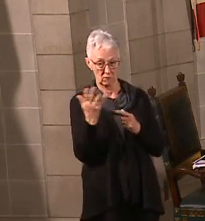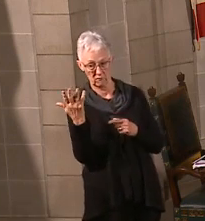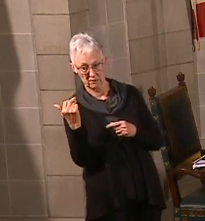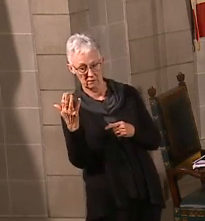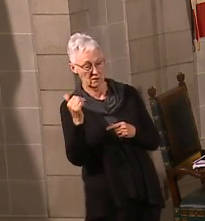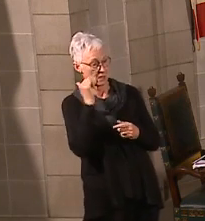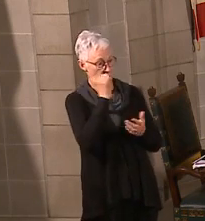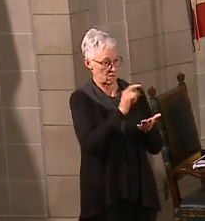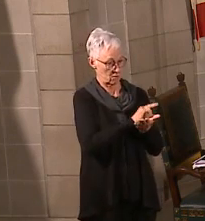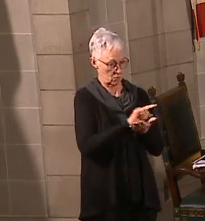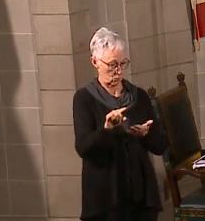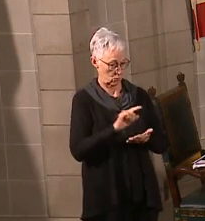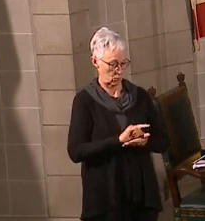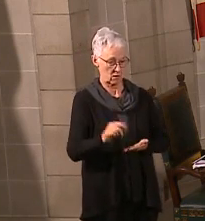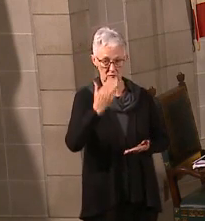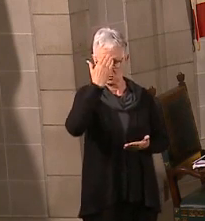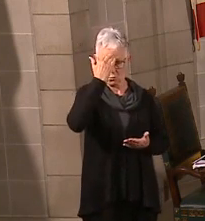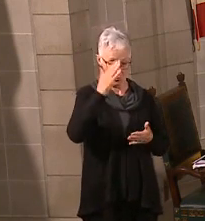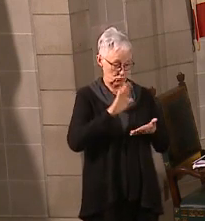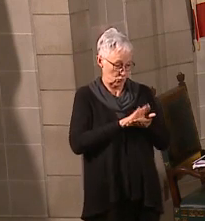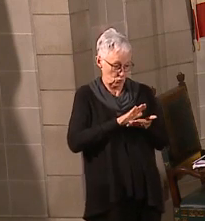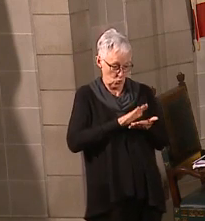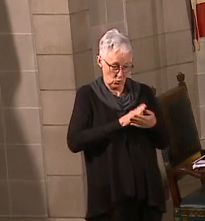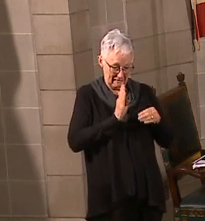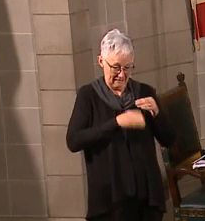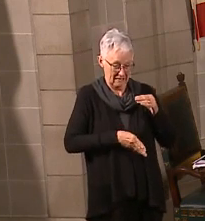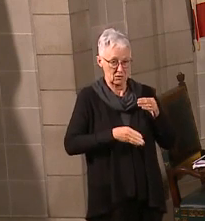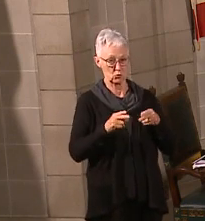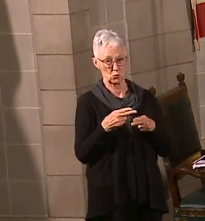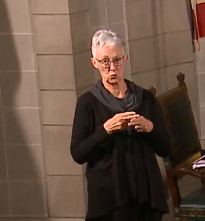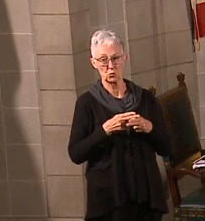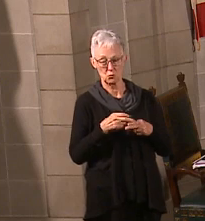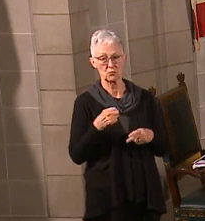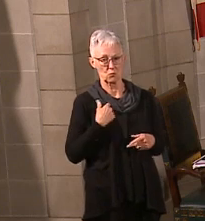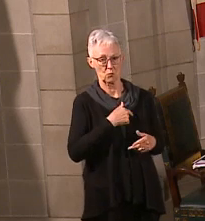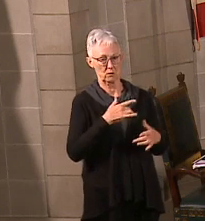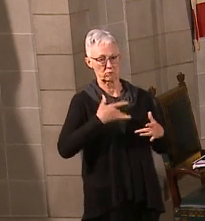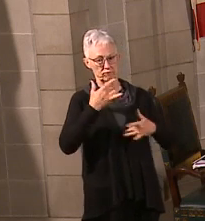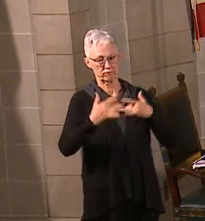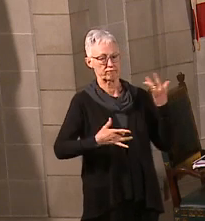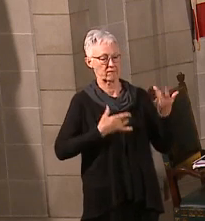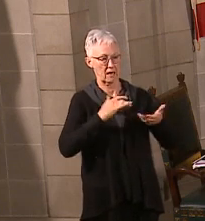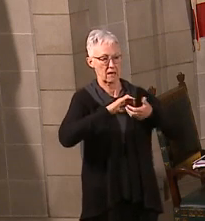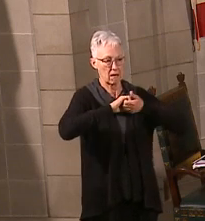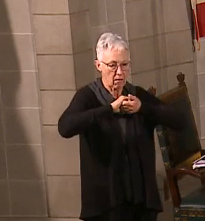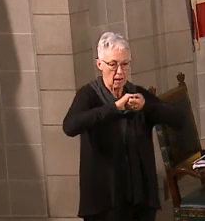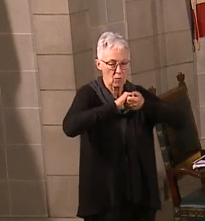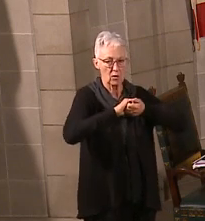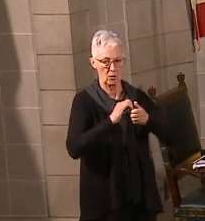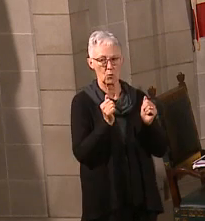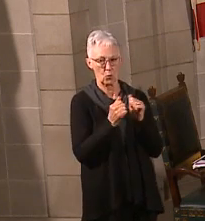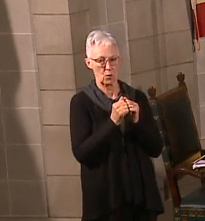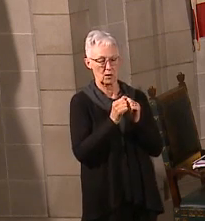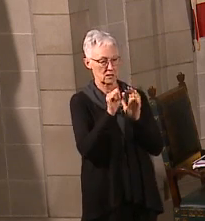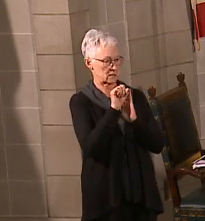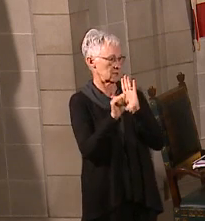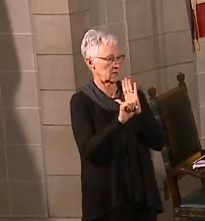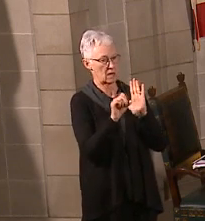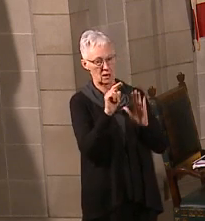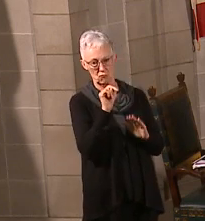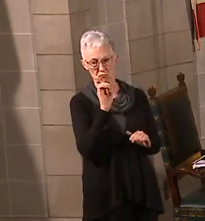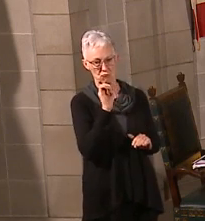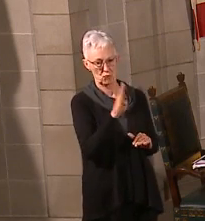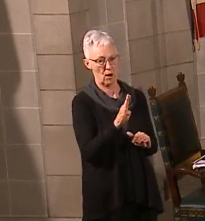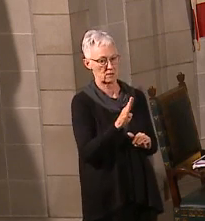these families, these students. We want to keep them educated and keep them connected. So we're really excited to be collaborating and doing this for the great state of Nebraska, these virtual